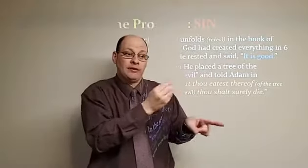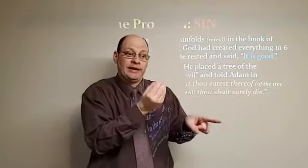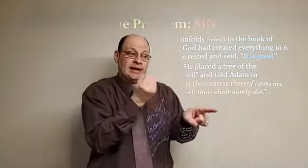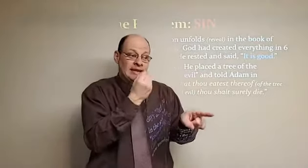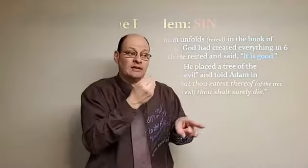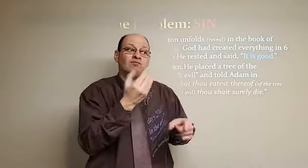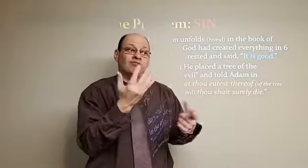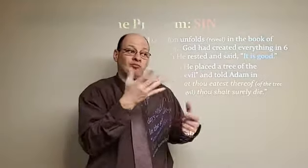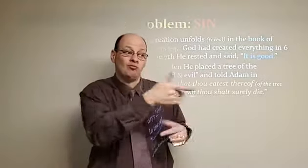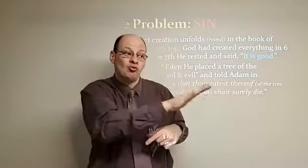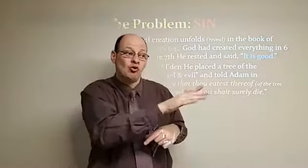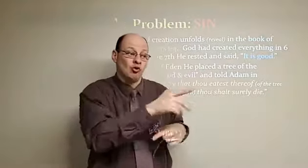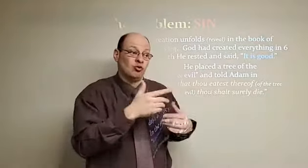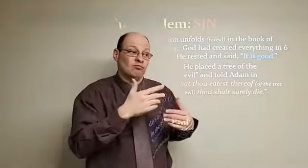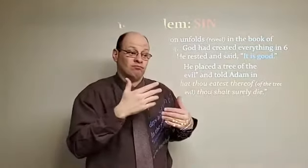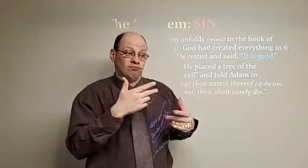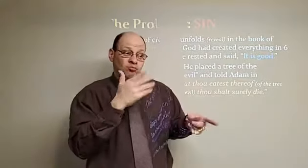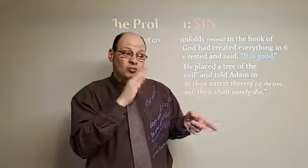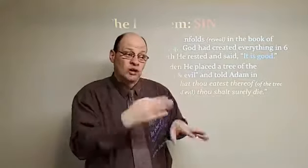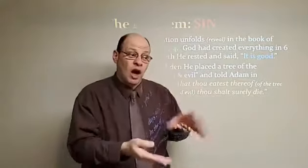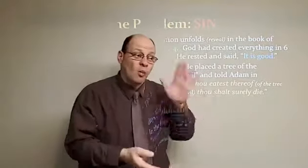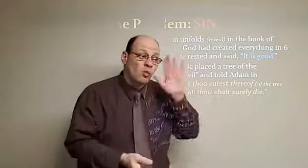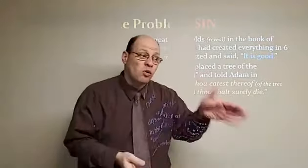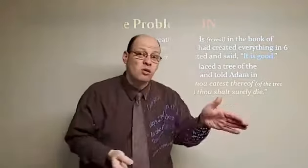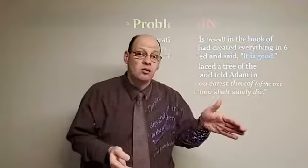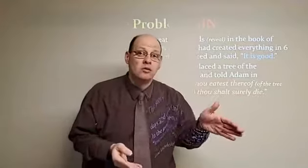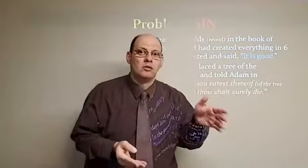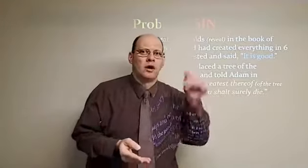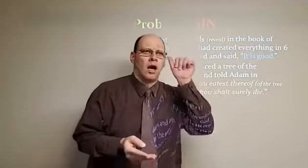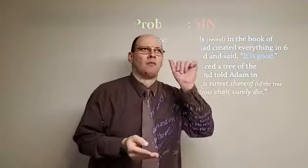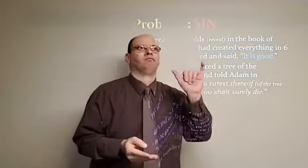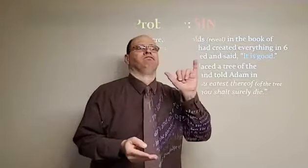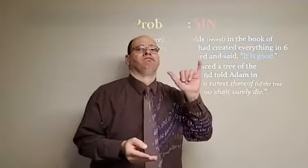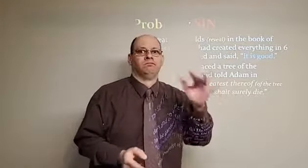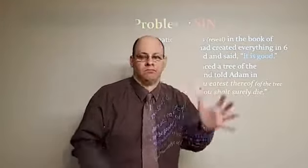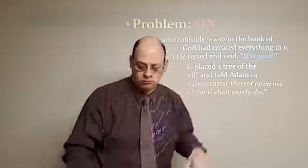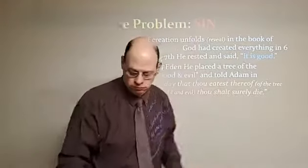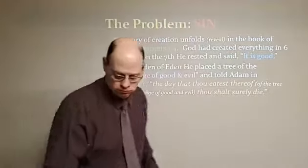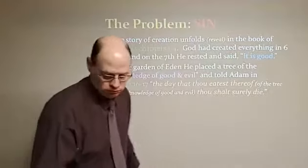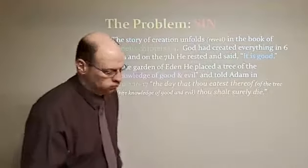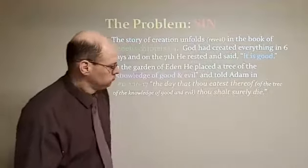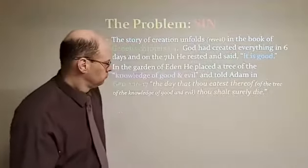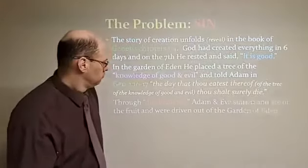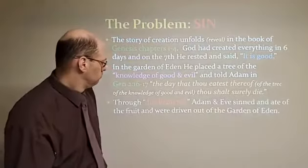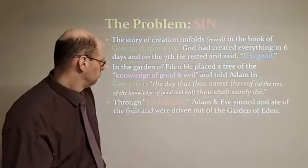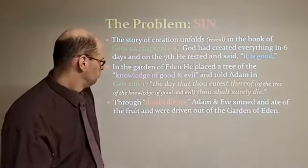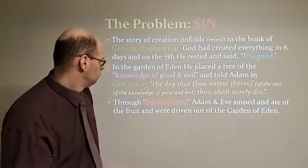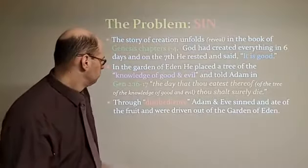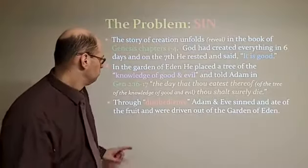be obedient if you ever eat of that you will die and Adam he understood he accepted that